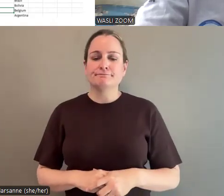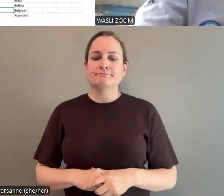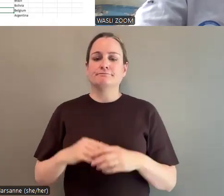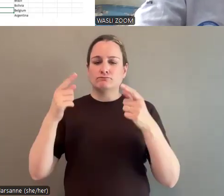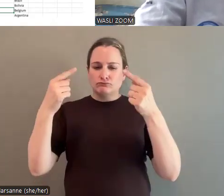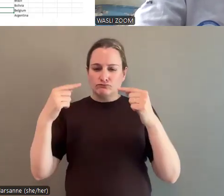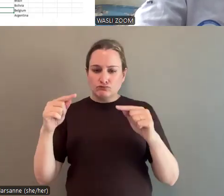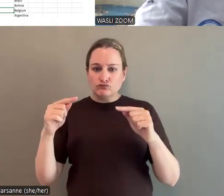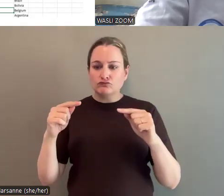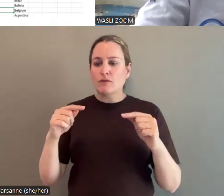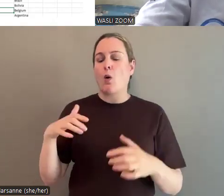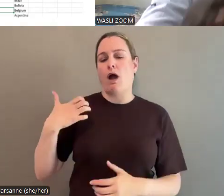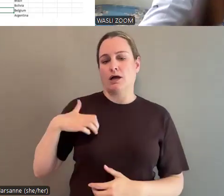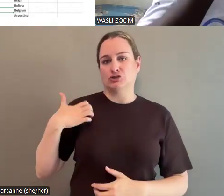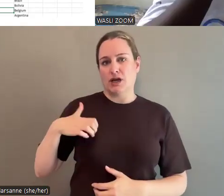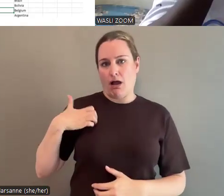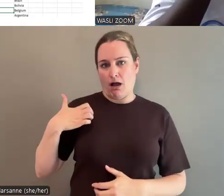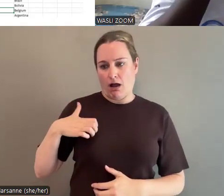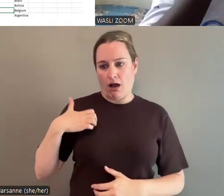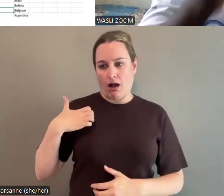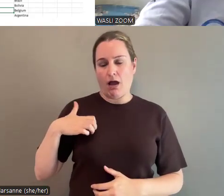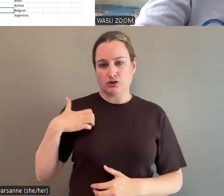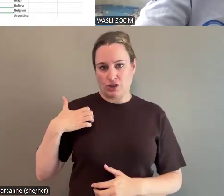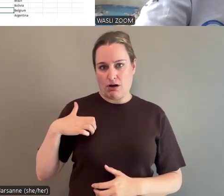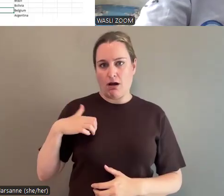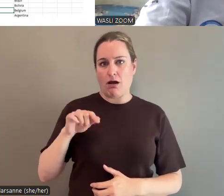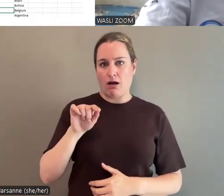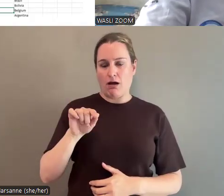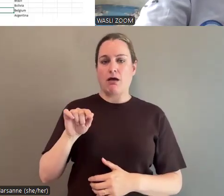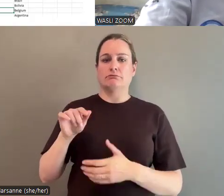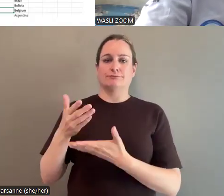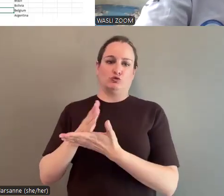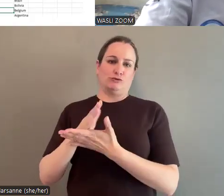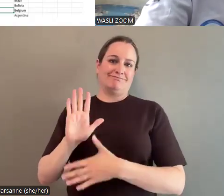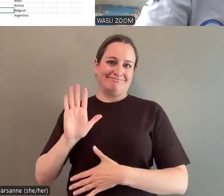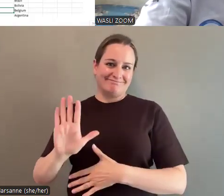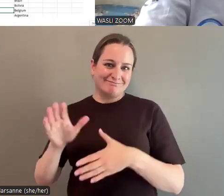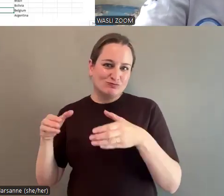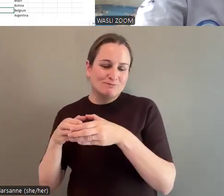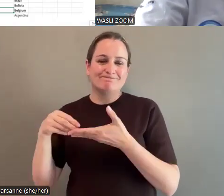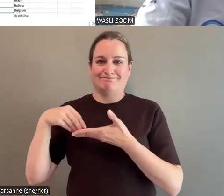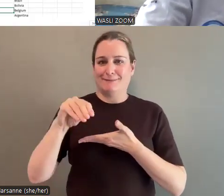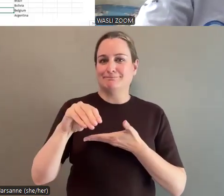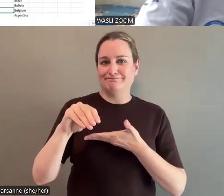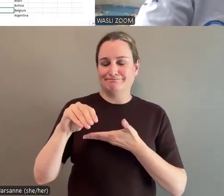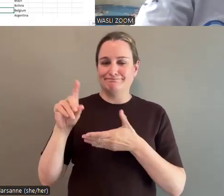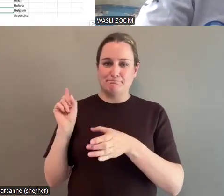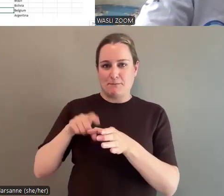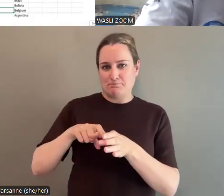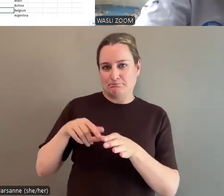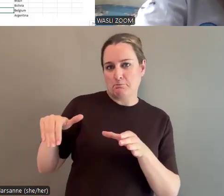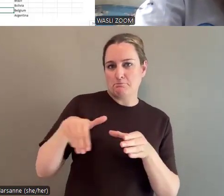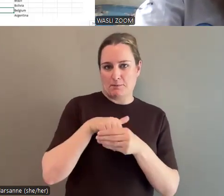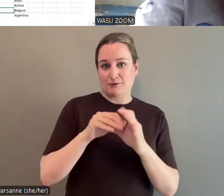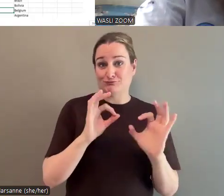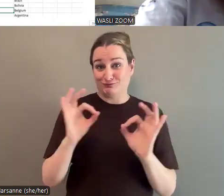the Argentine Association of Sign Language Interpreters. They have paid their dues up to date. I just